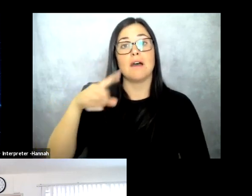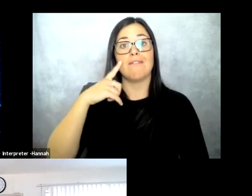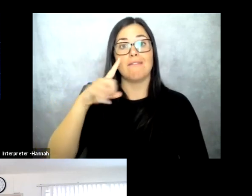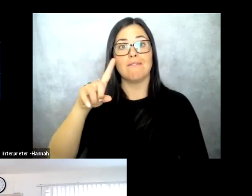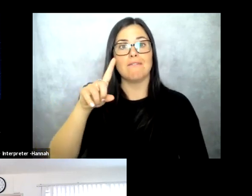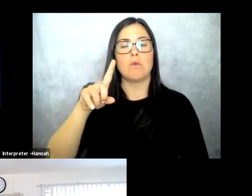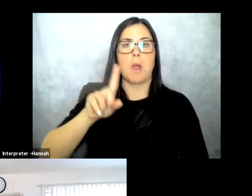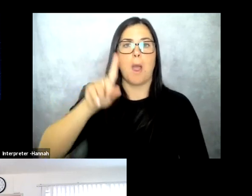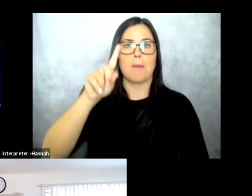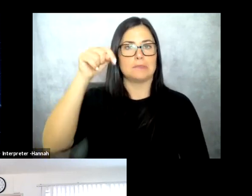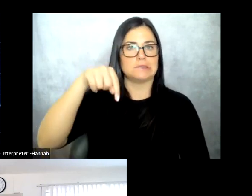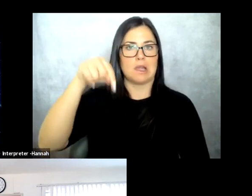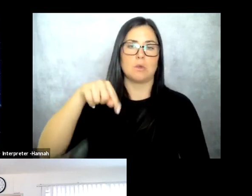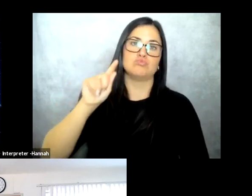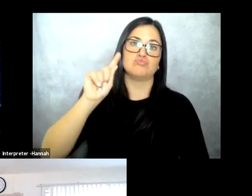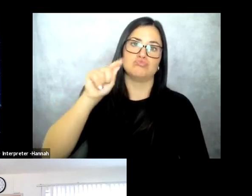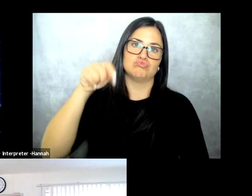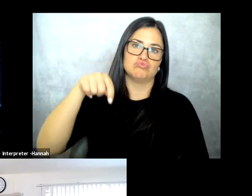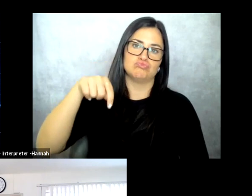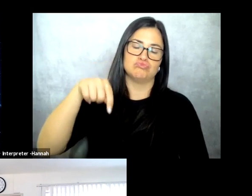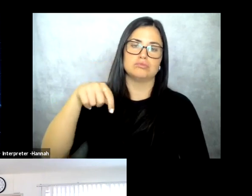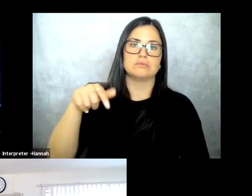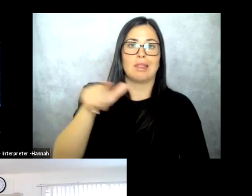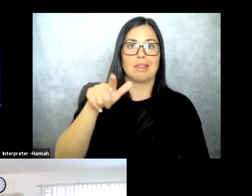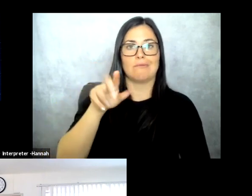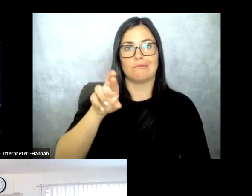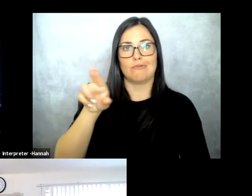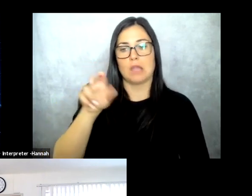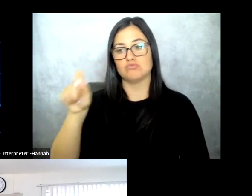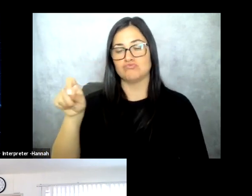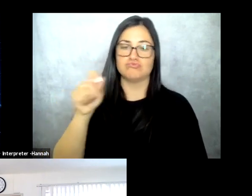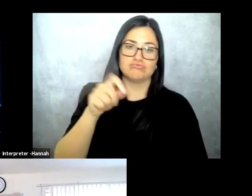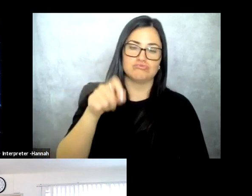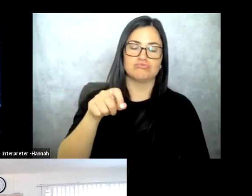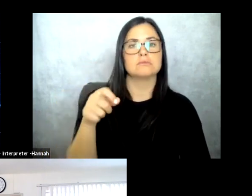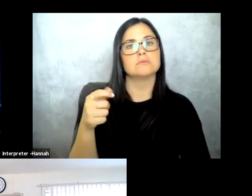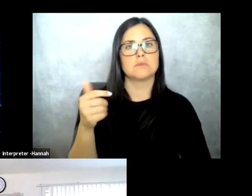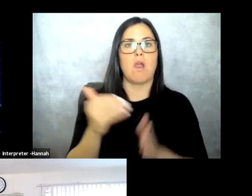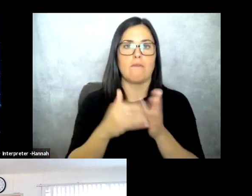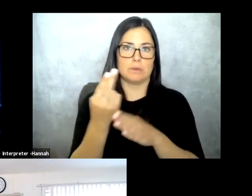navigate up and down and left to right very frequently.